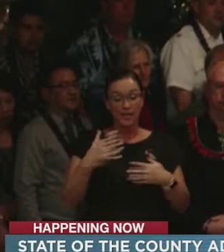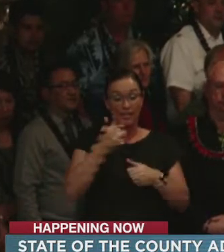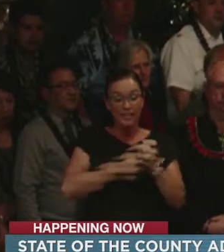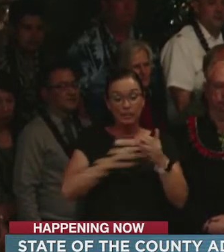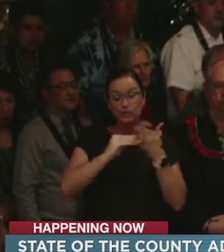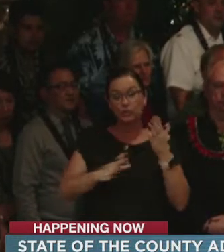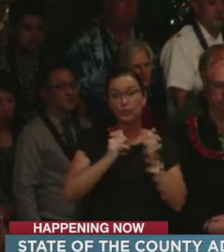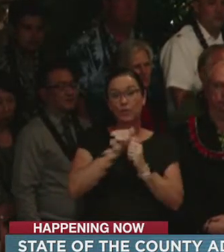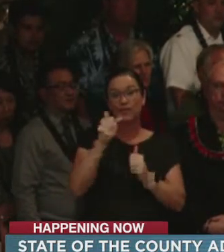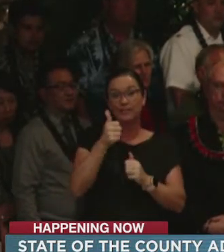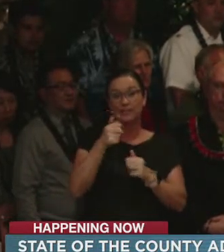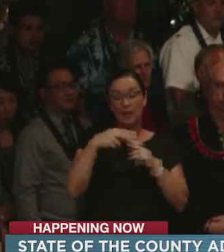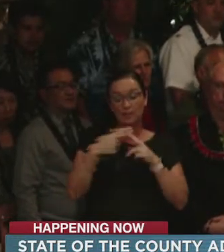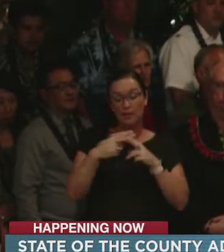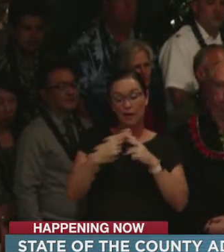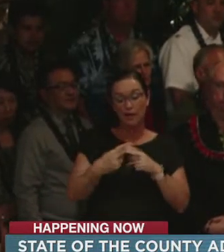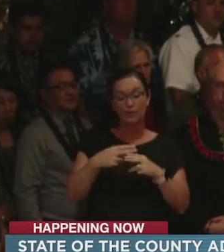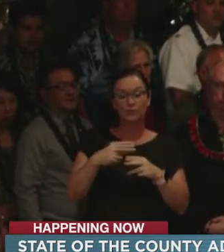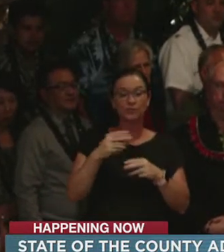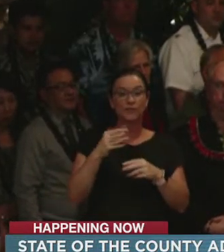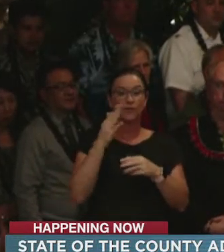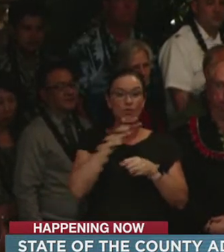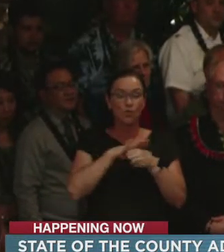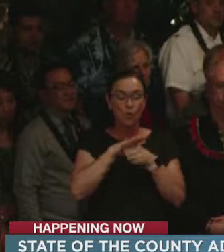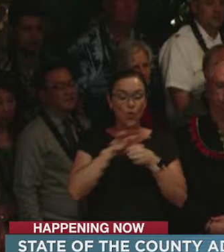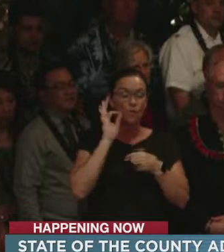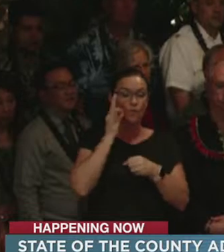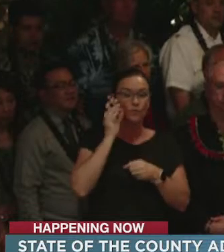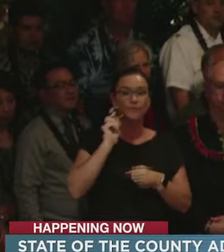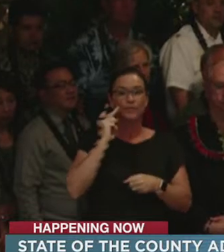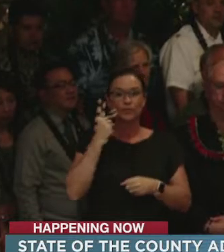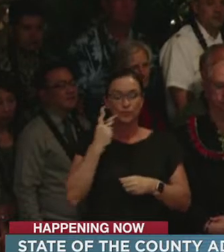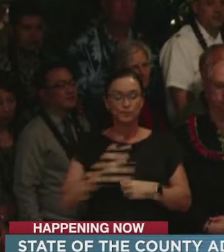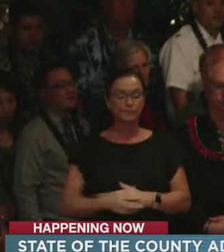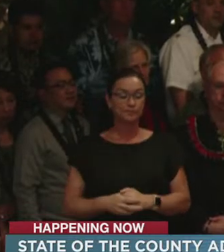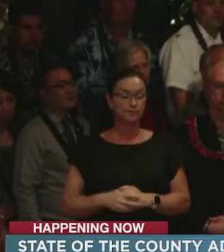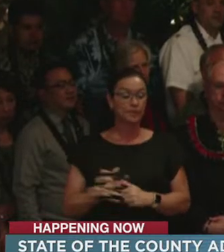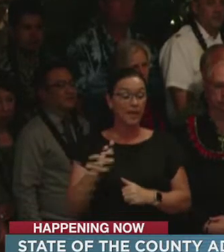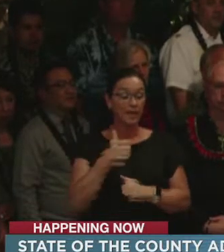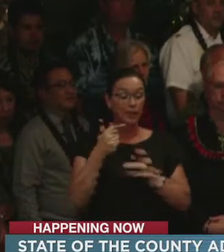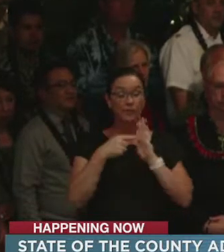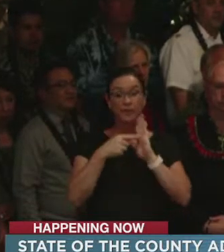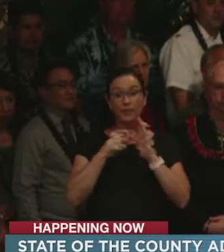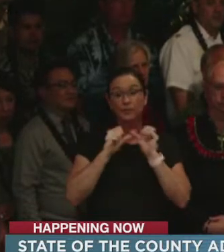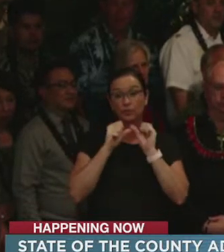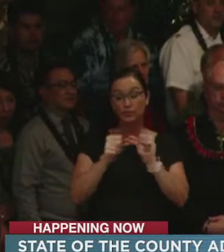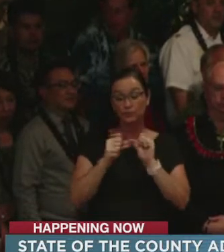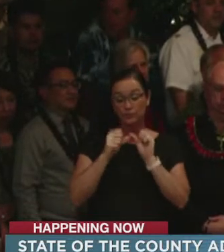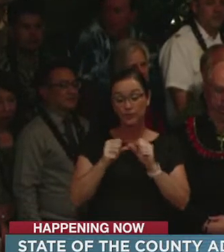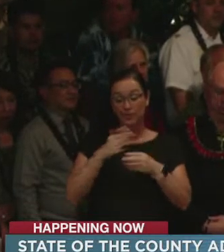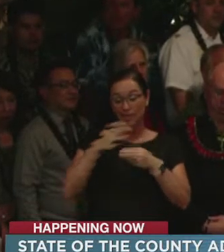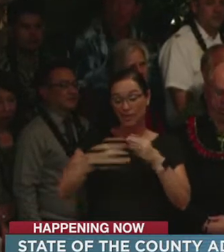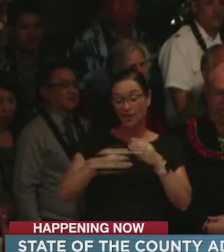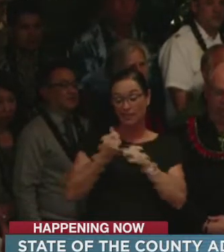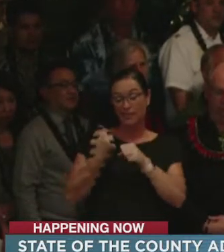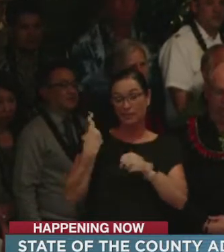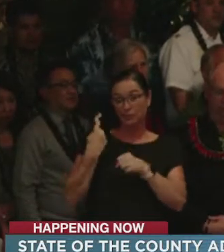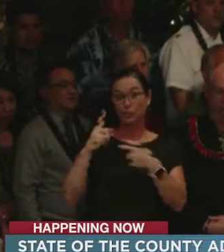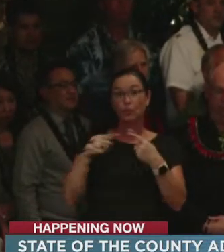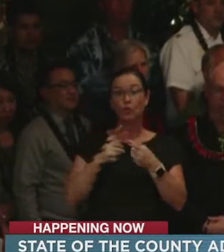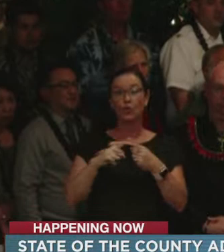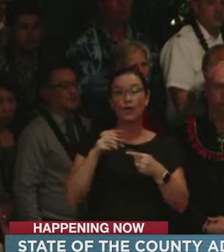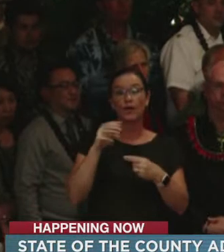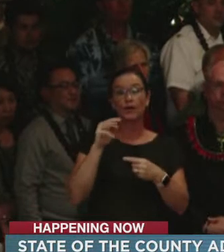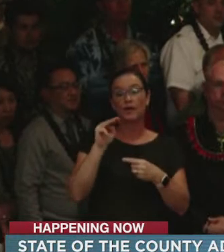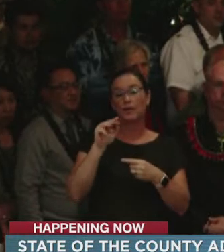sourced fruits and vegetables. Another example of resilience came at the end of last year when Mauna Loa